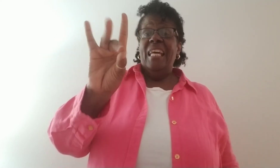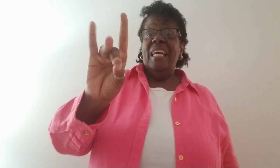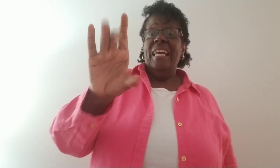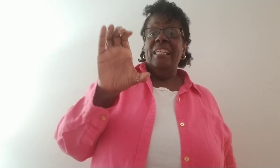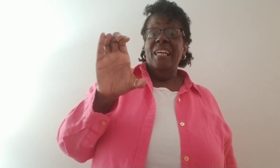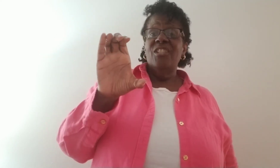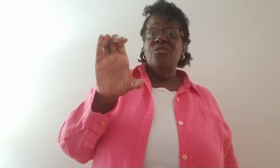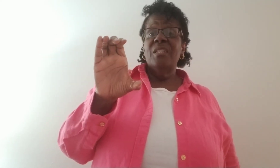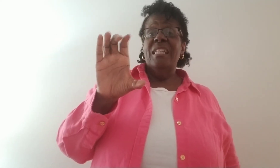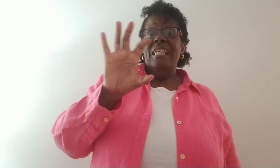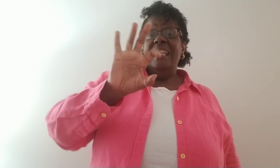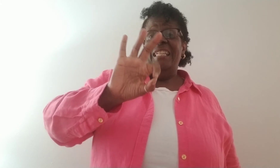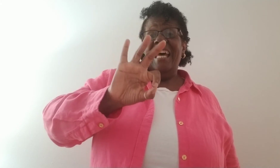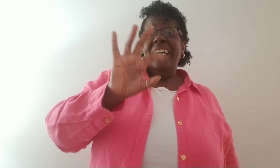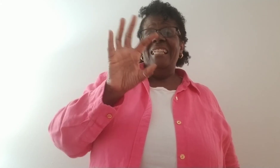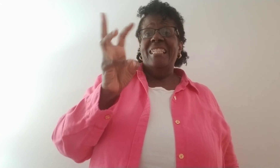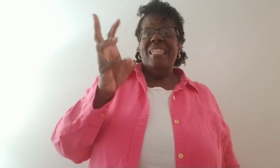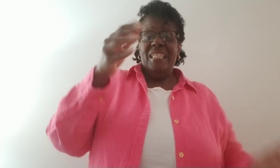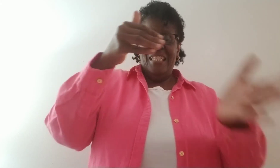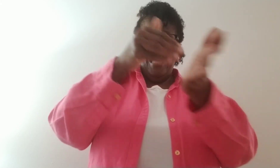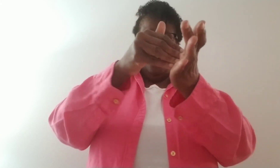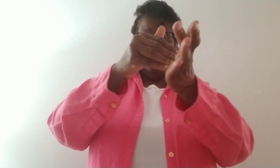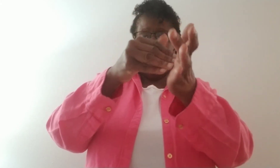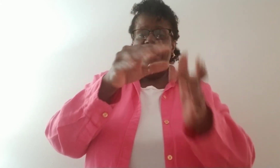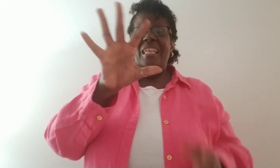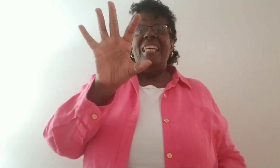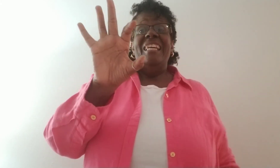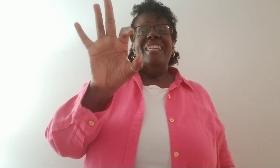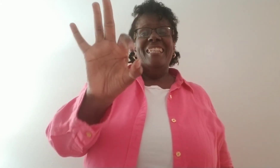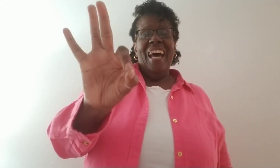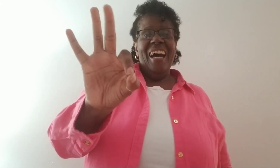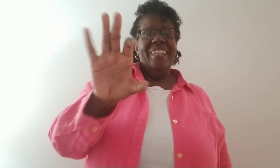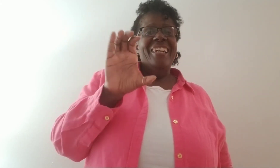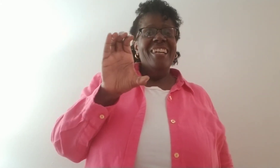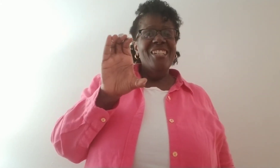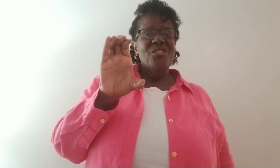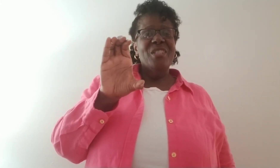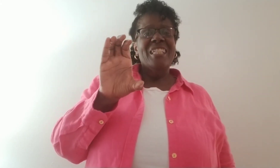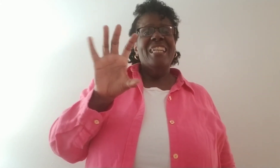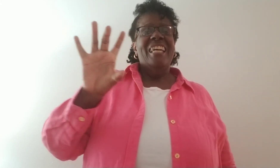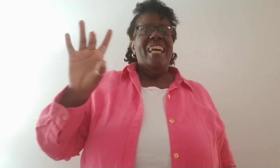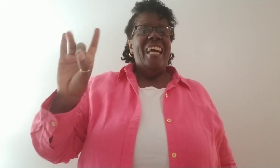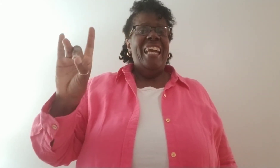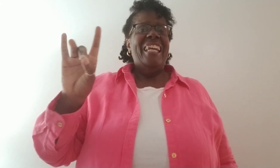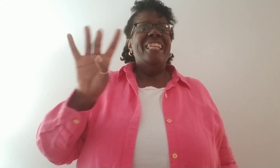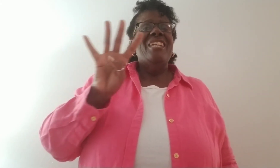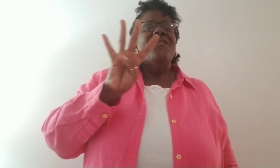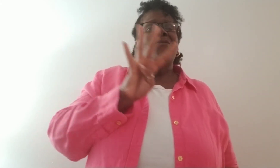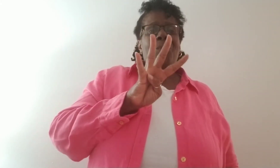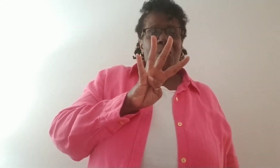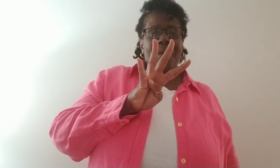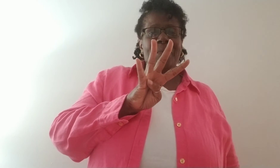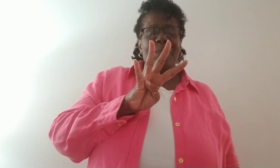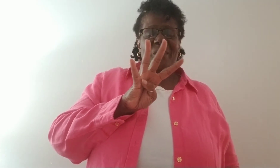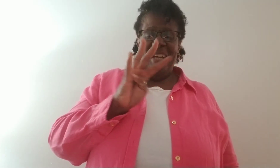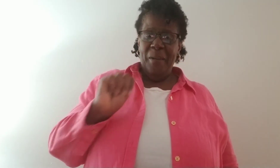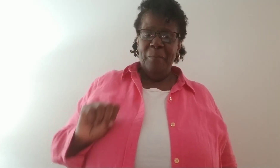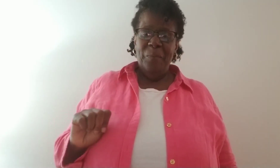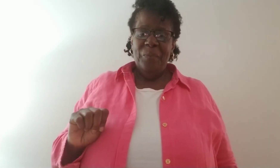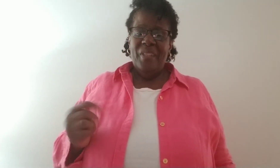$896,984. 84. Okay? Let's do